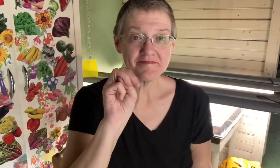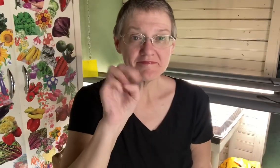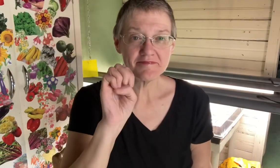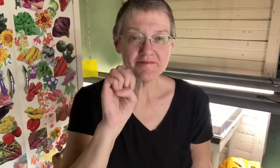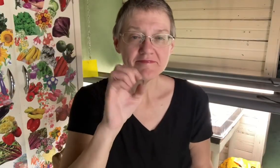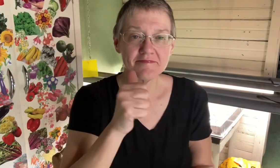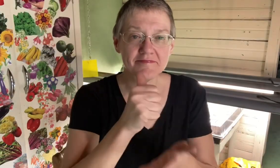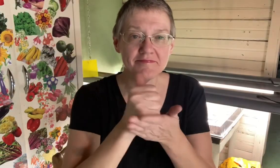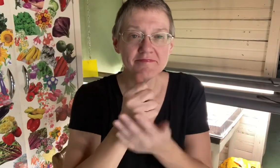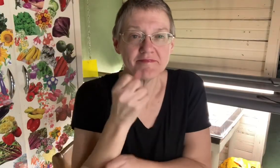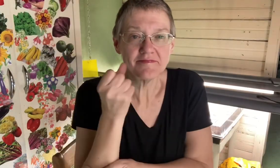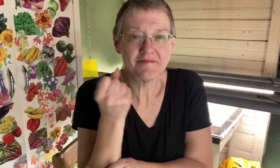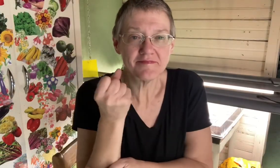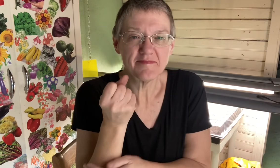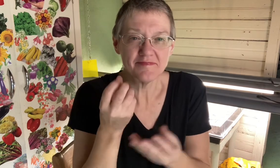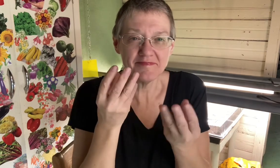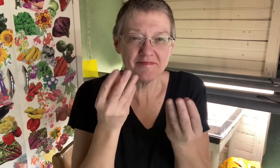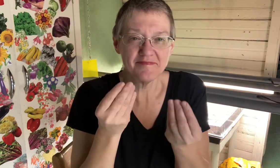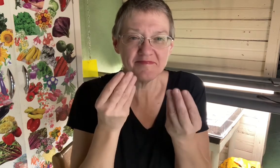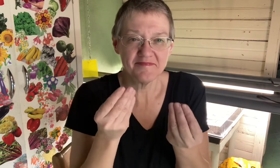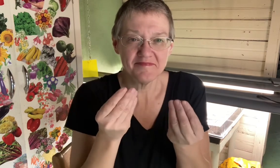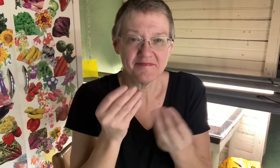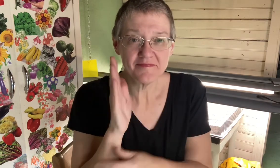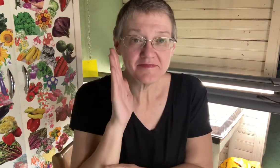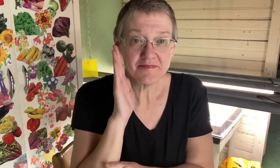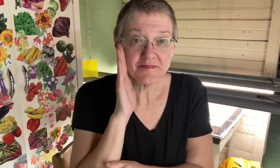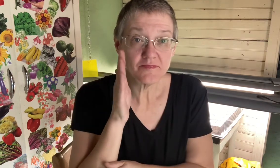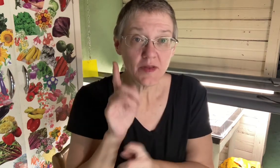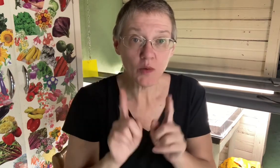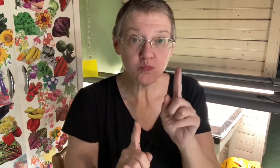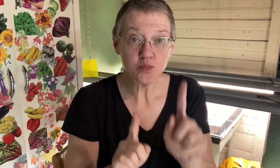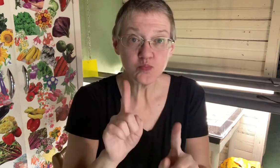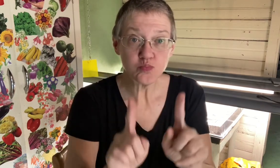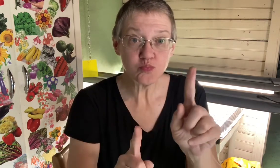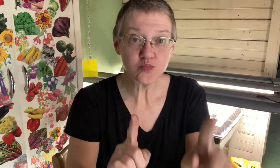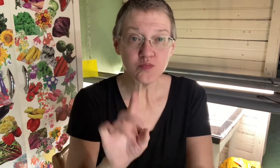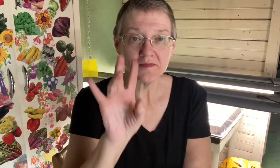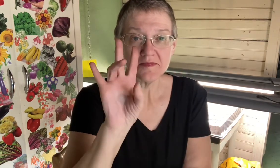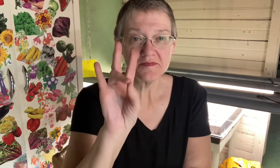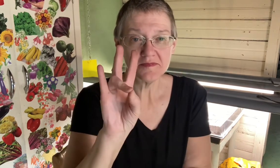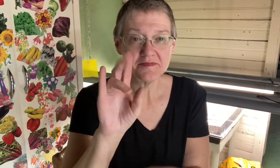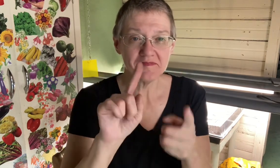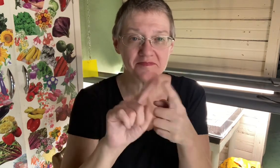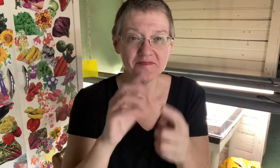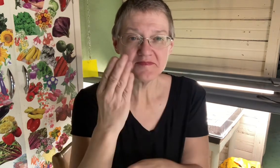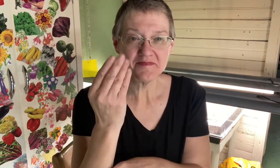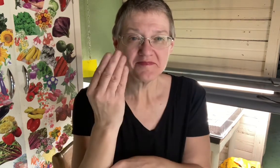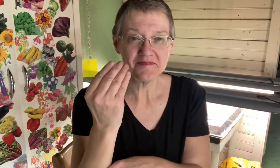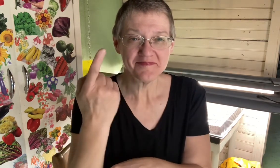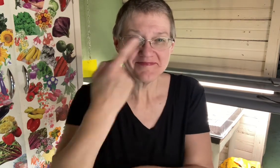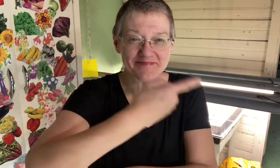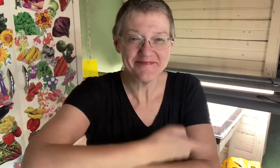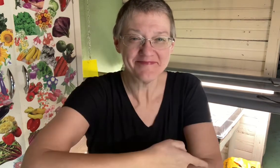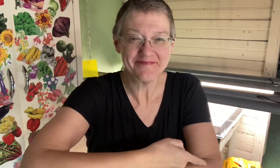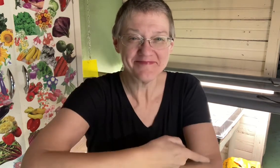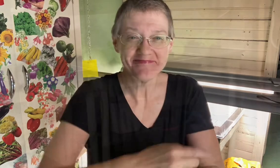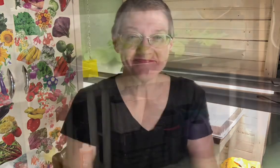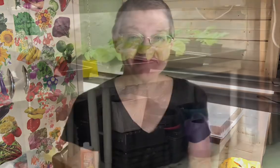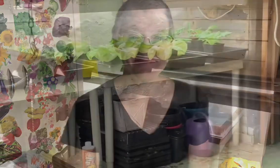And the dome is going to help hold in the moisture and help with germination. They're going to germinate in 7 to 14